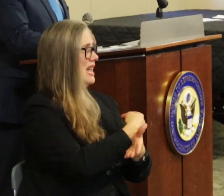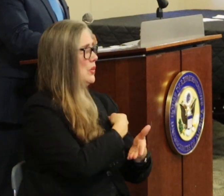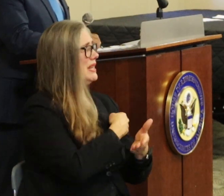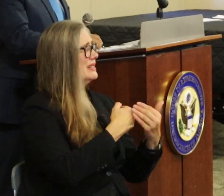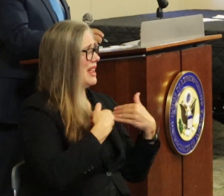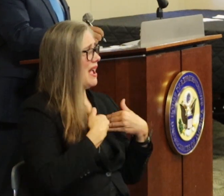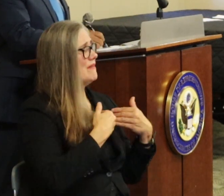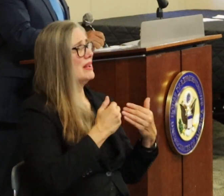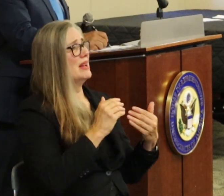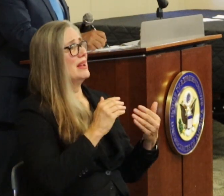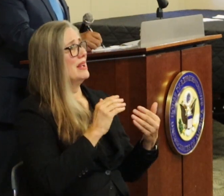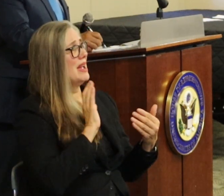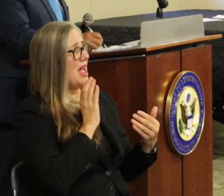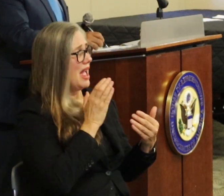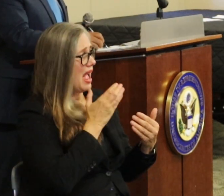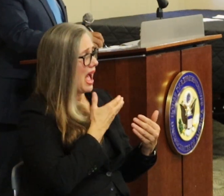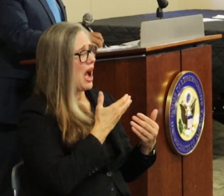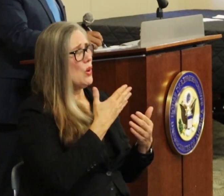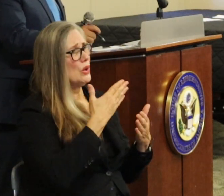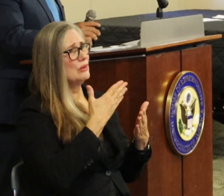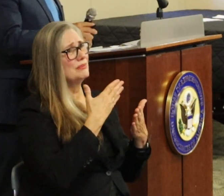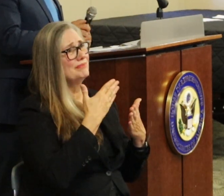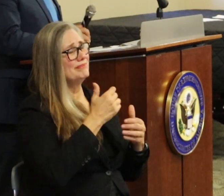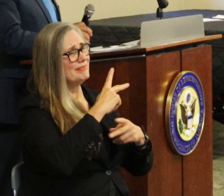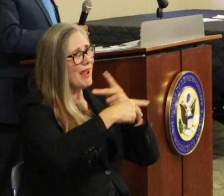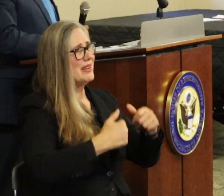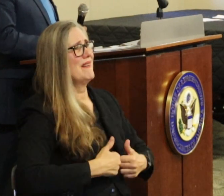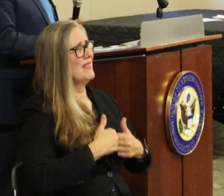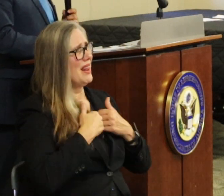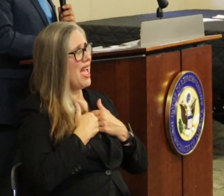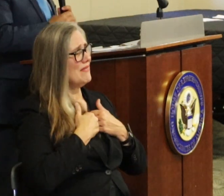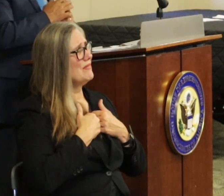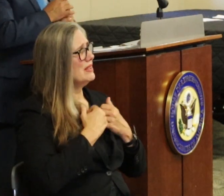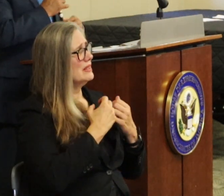try to have fewer people living in the streets and all of the other things that we're facing now?